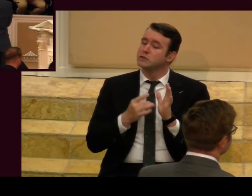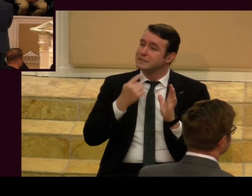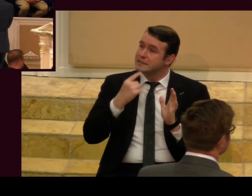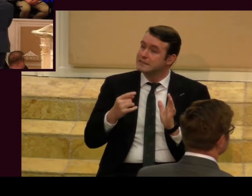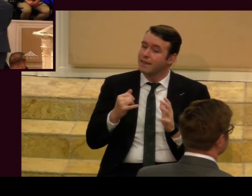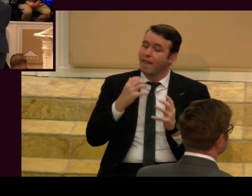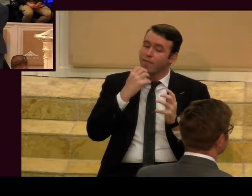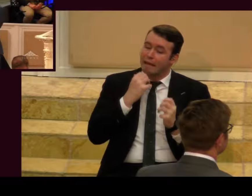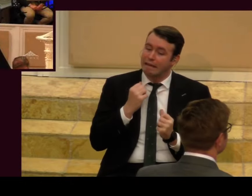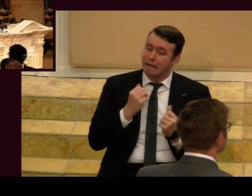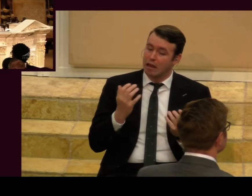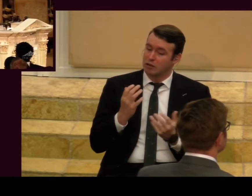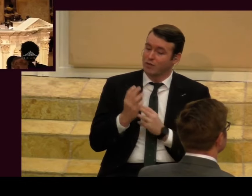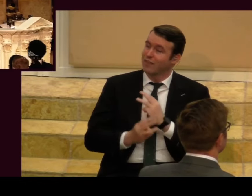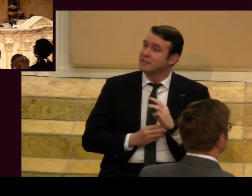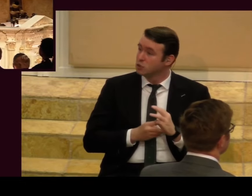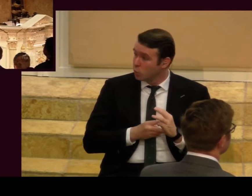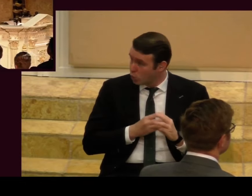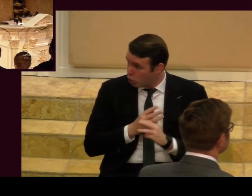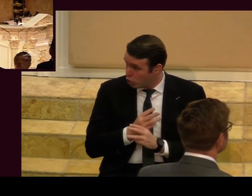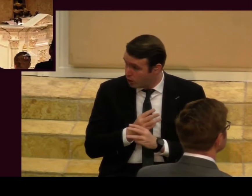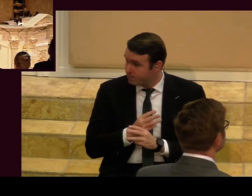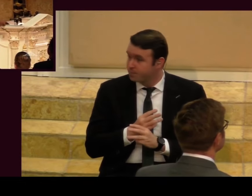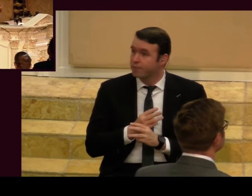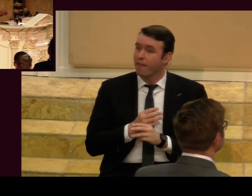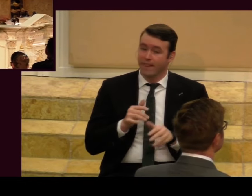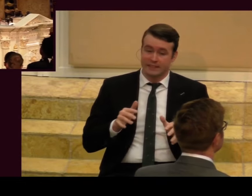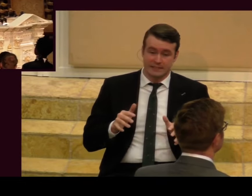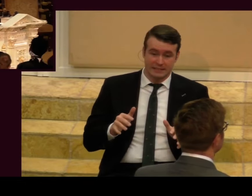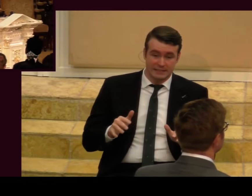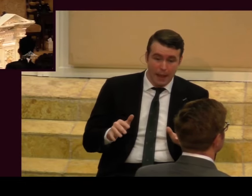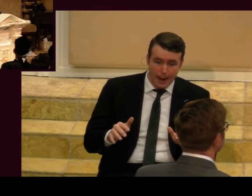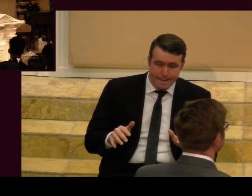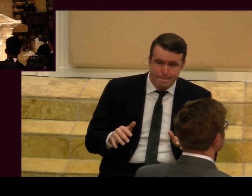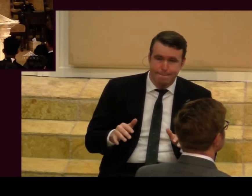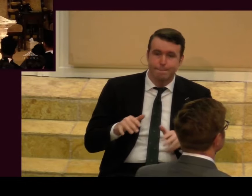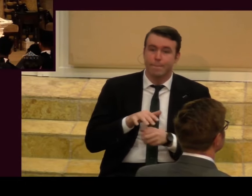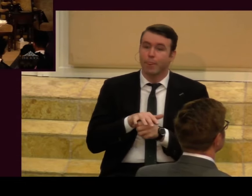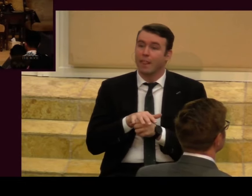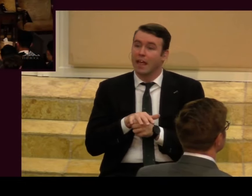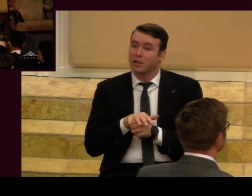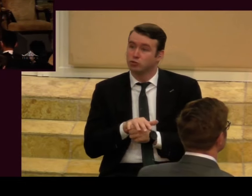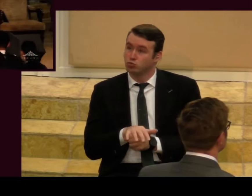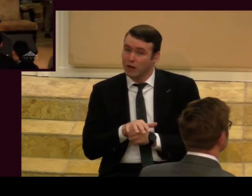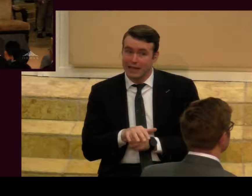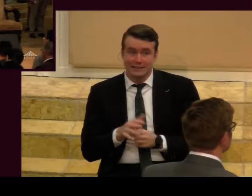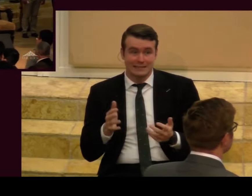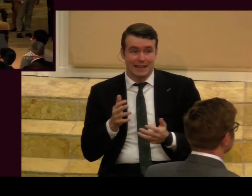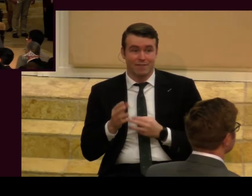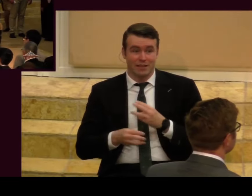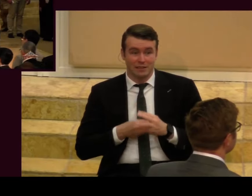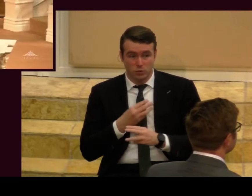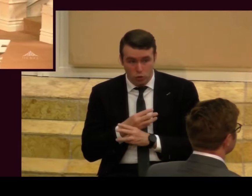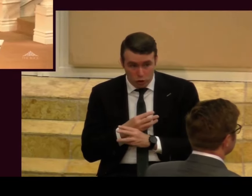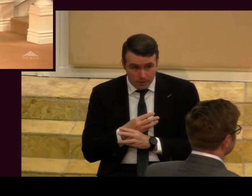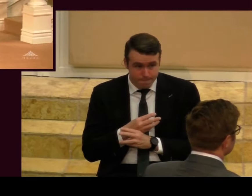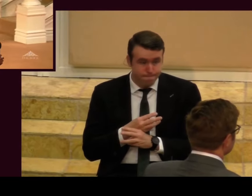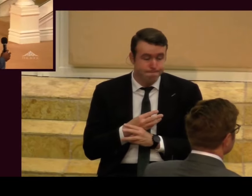Jesus said that the cares of this world, the anxiety and the stress of this